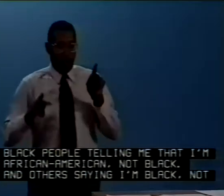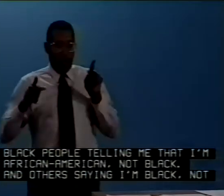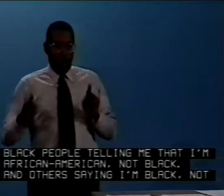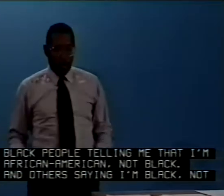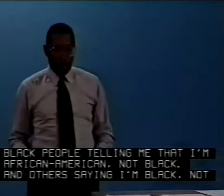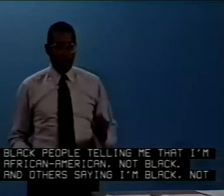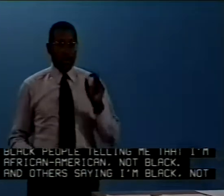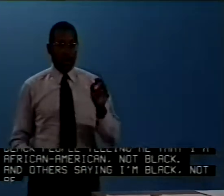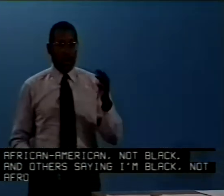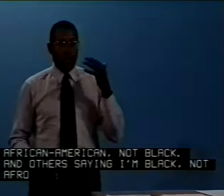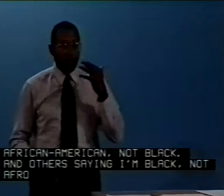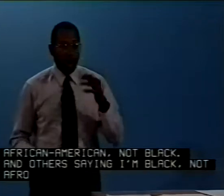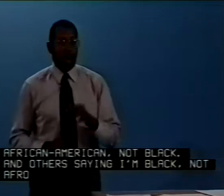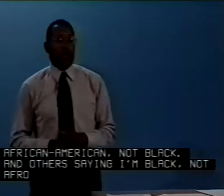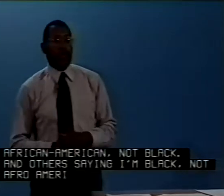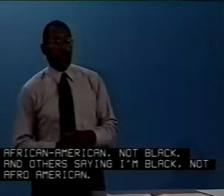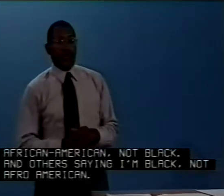Or, "I'm a person of color."